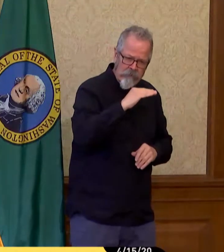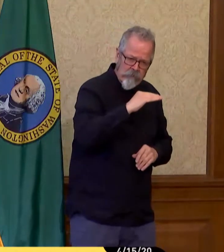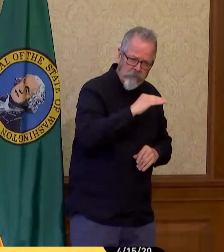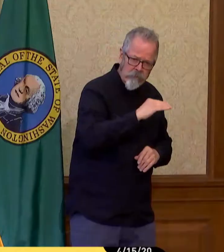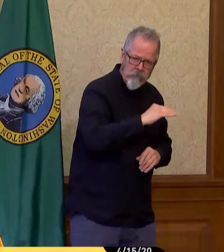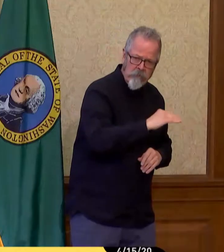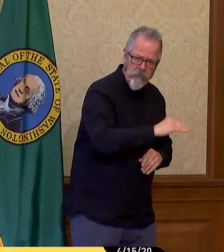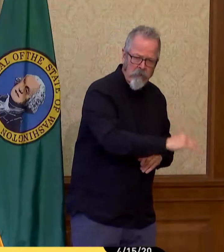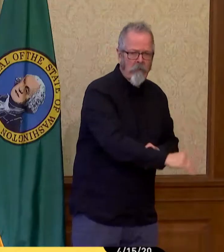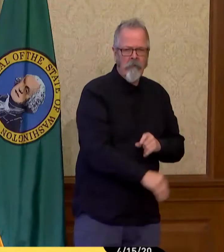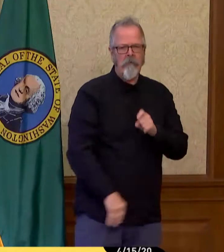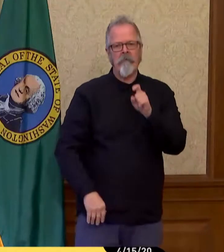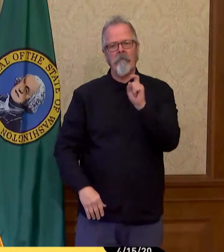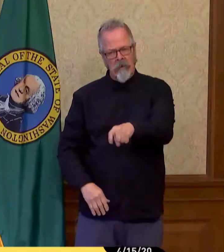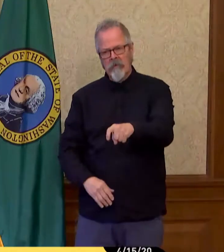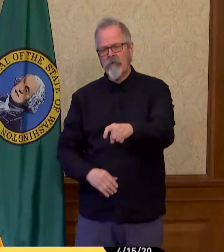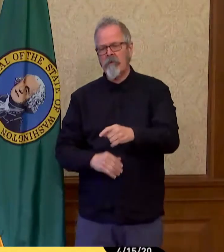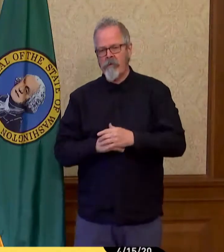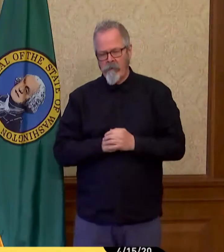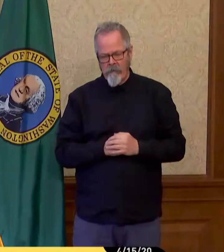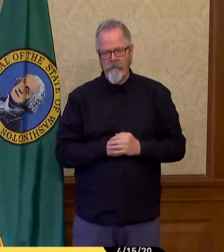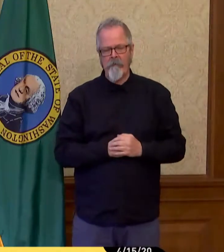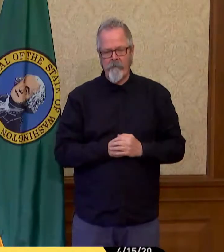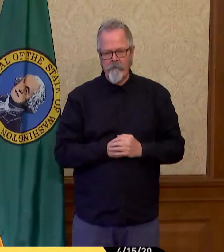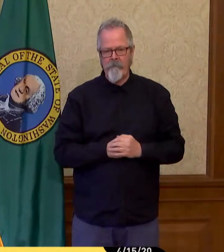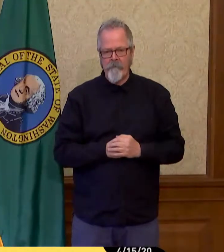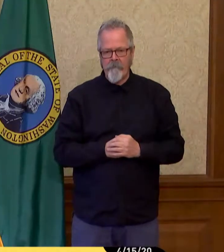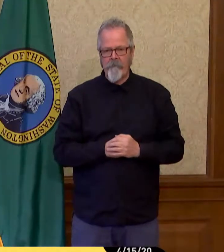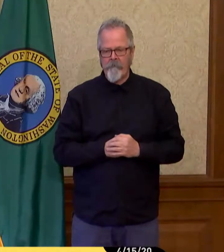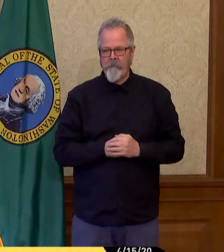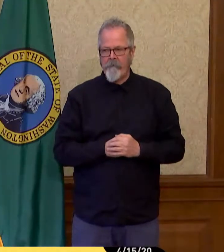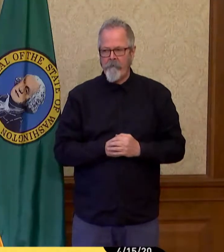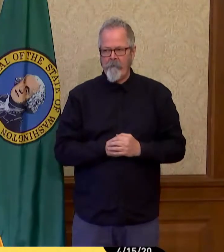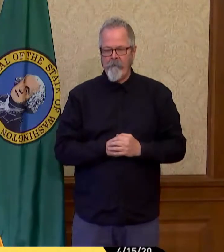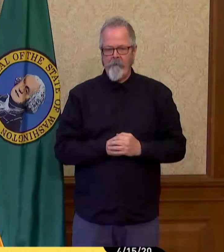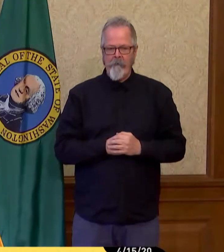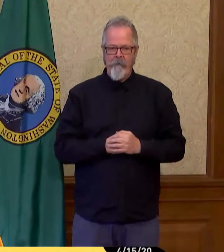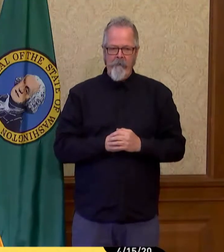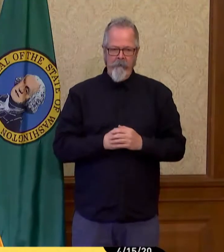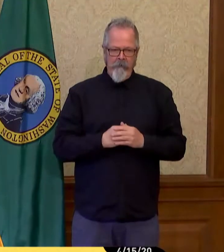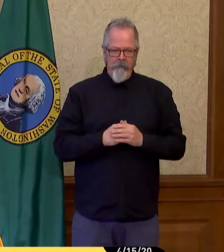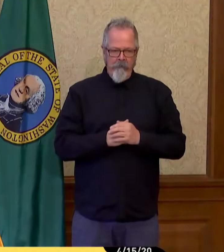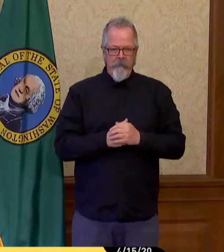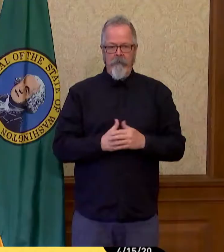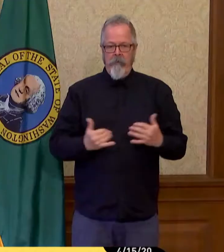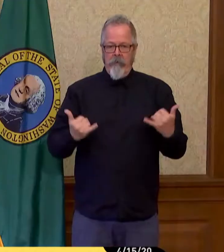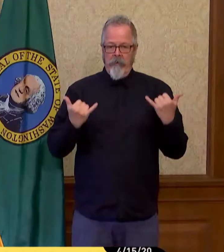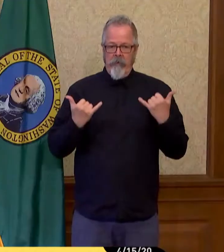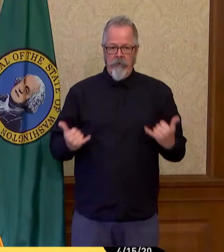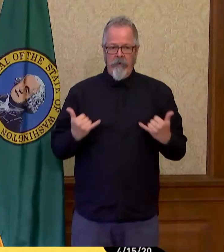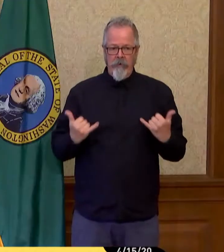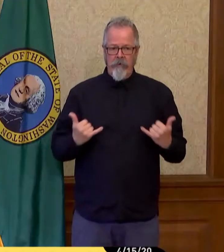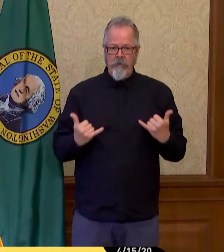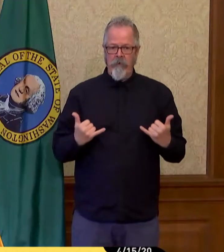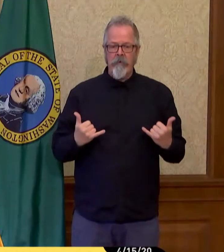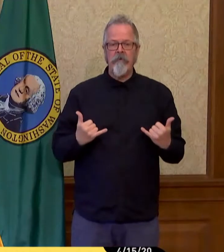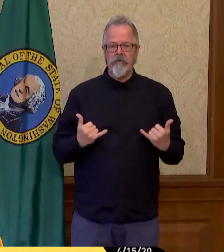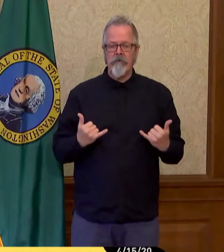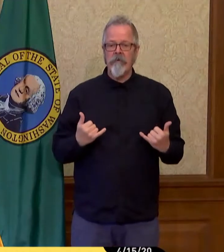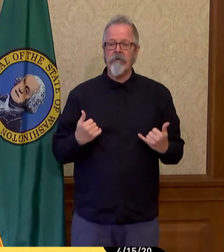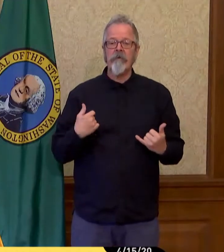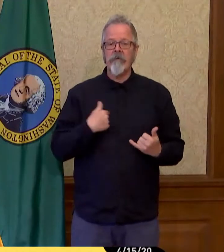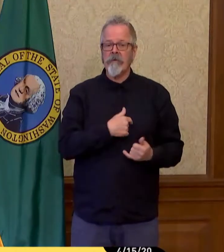second stage of this effort, which is the individualized effort, where we test people rapidly, where